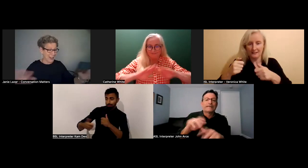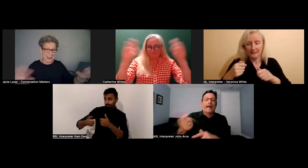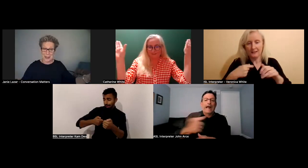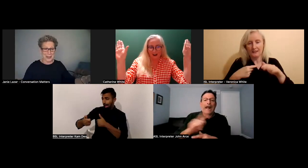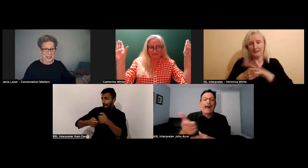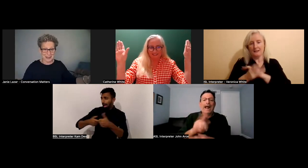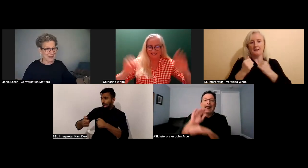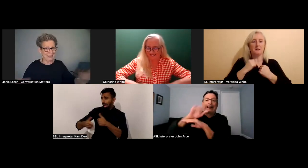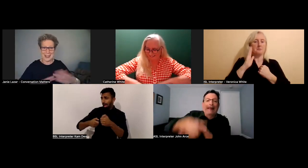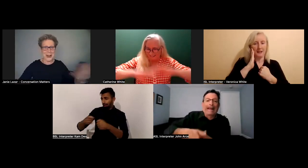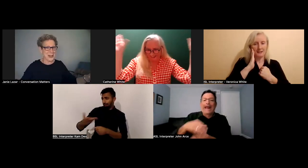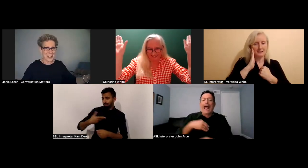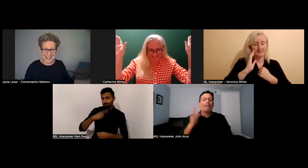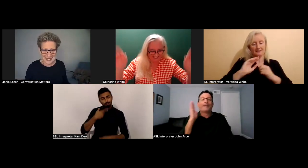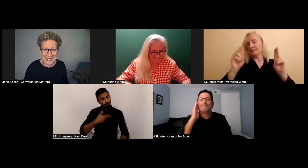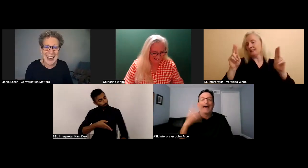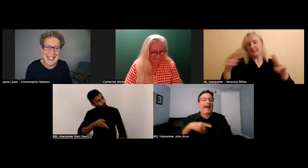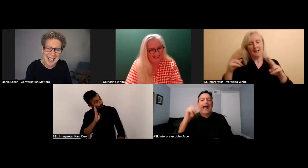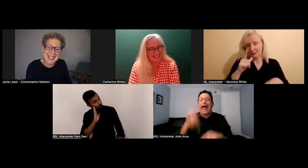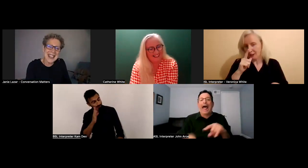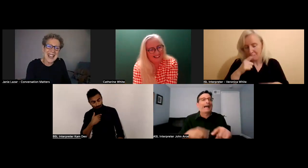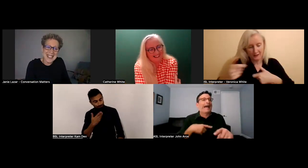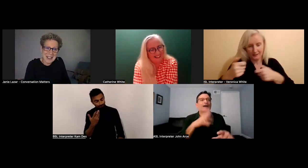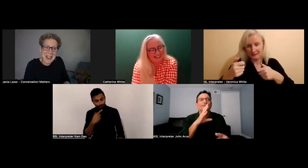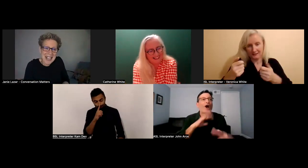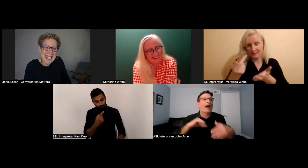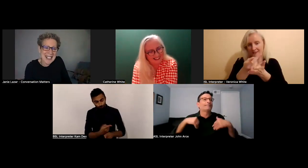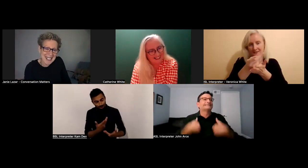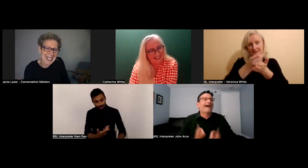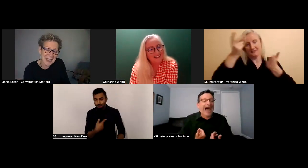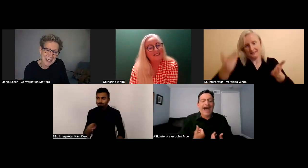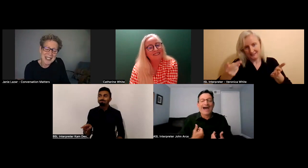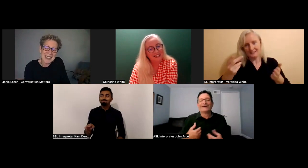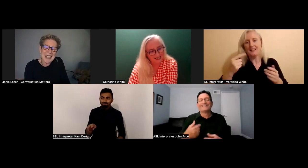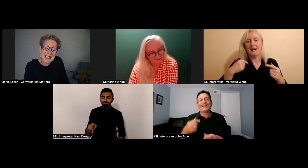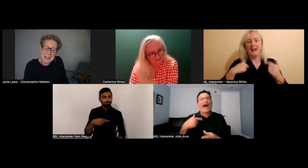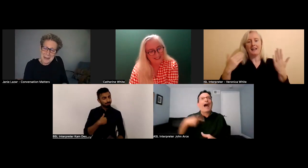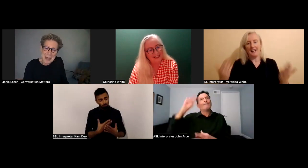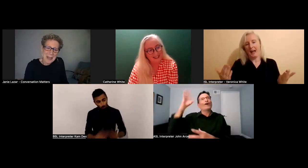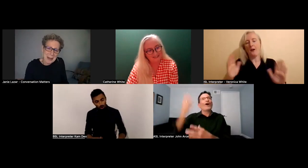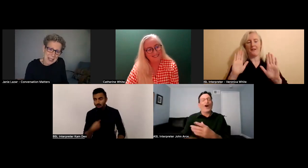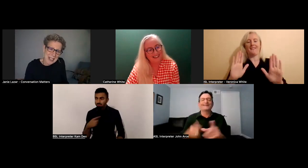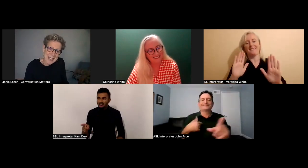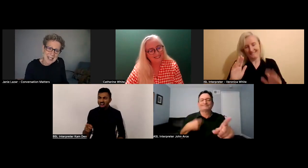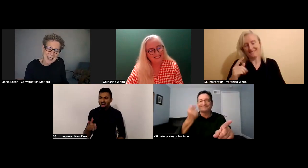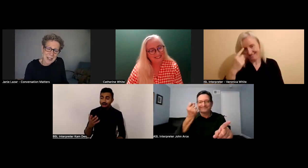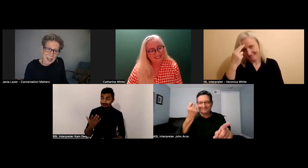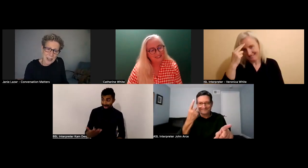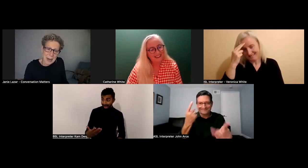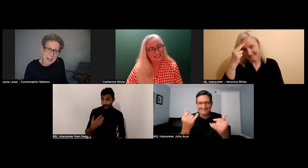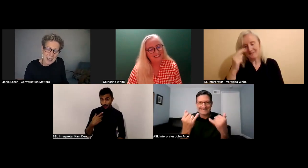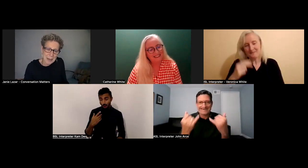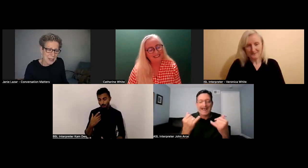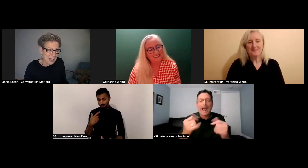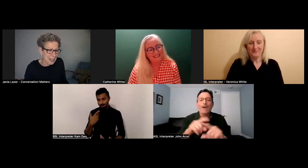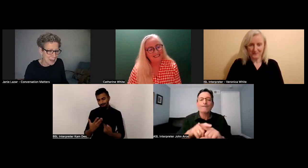bed, can't talk, gone. And I really get it now. Yeah. But it is a